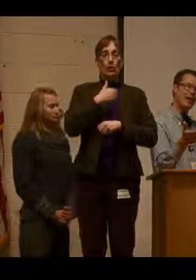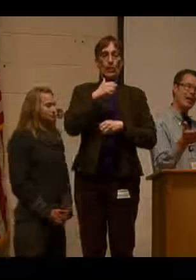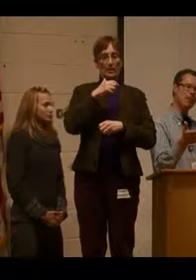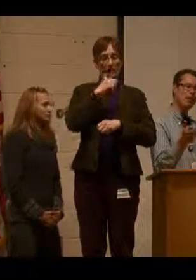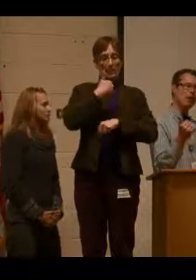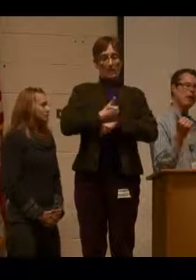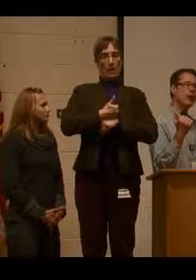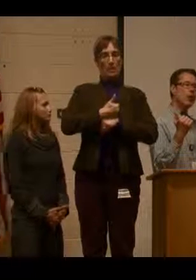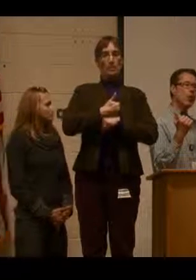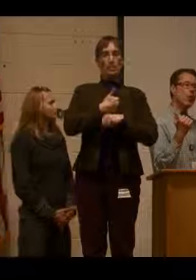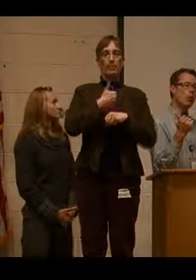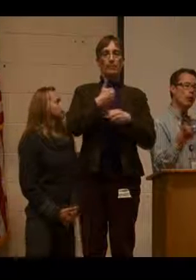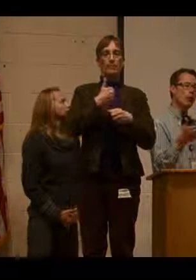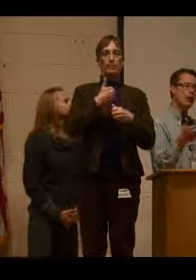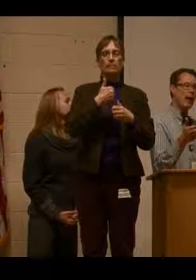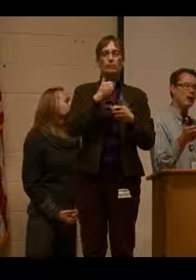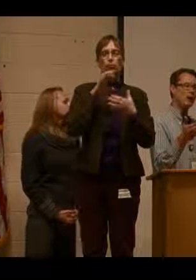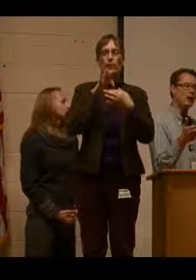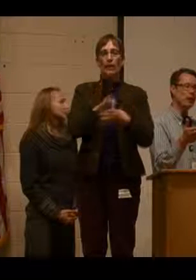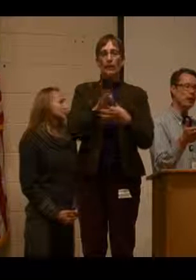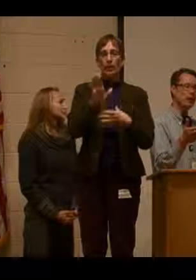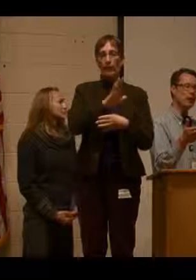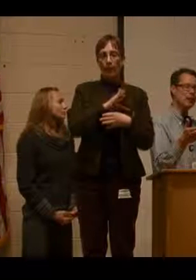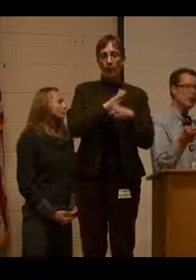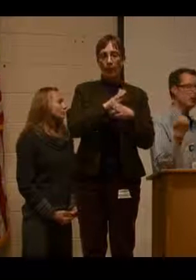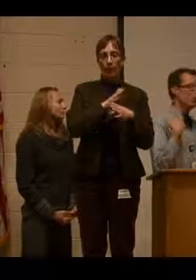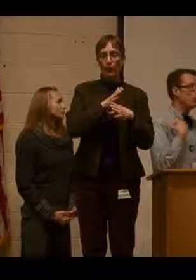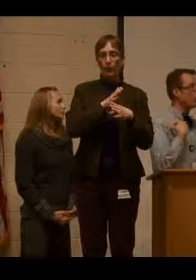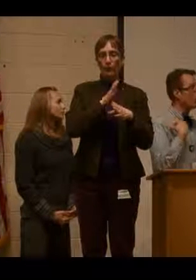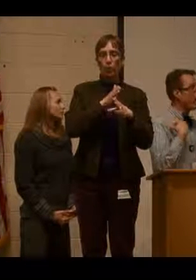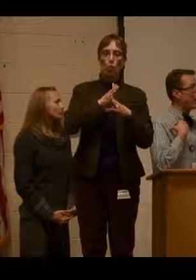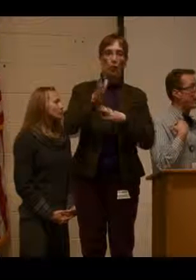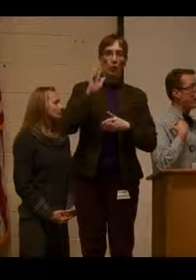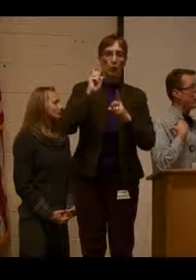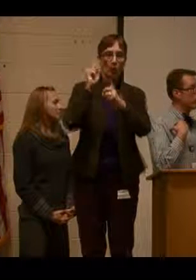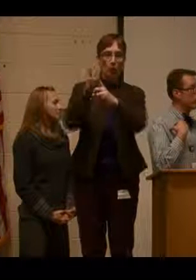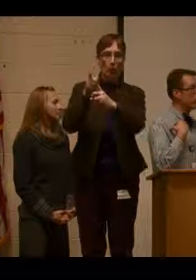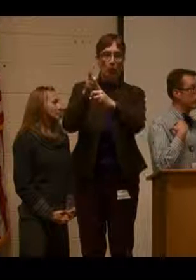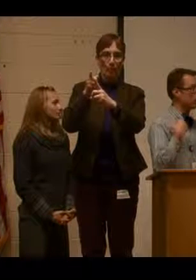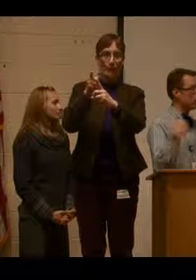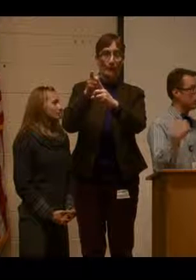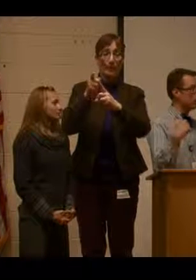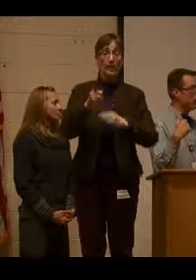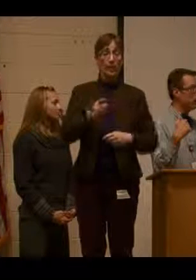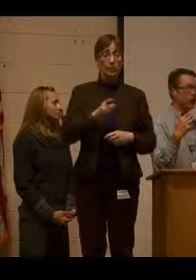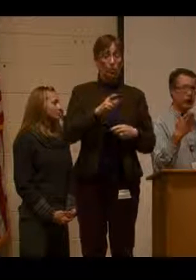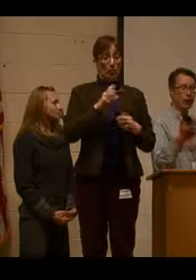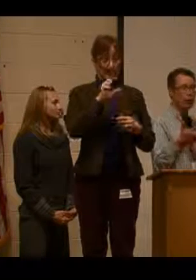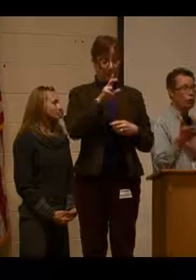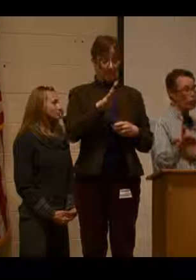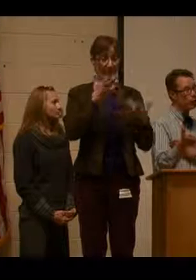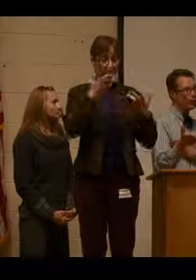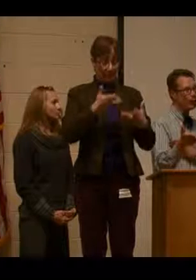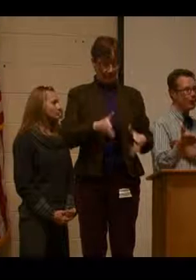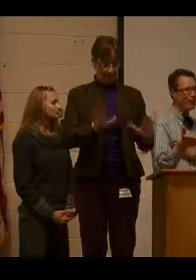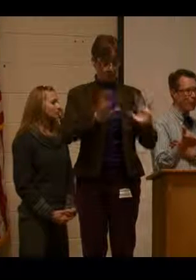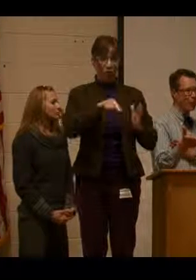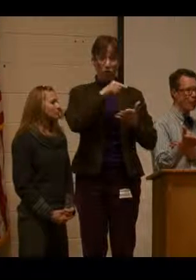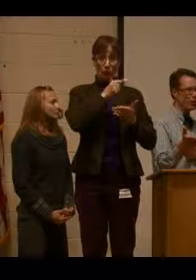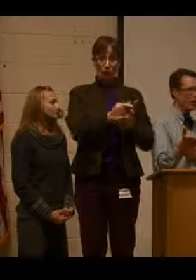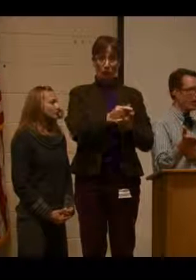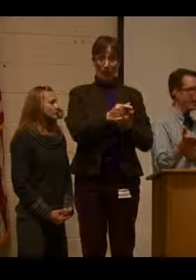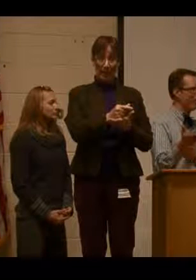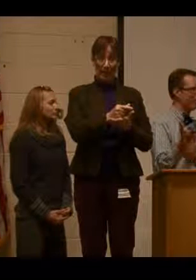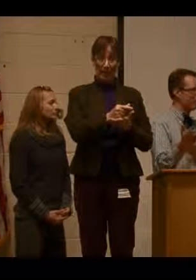1 year after leaving CSDB, we are tracking our graduates who leave, and usually they're leaving from Bridges to Life because we offer